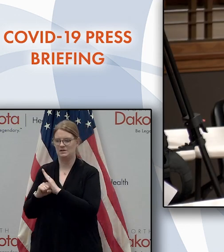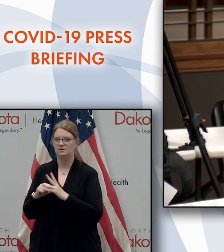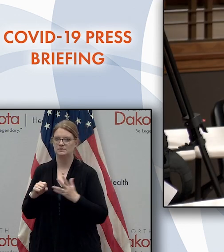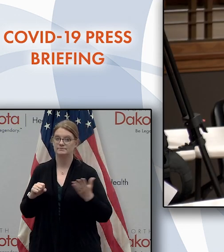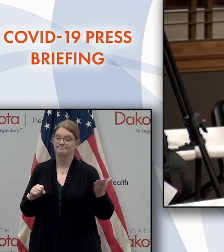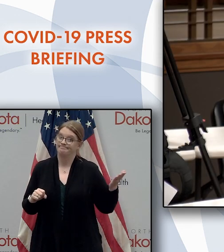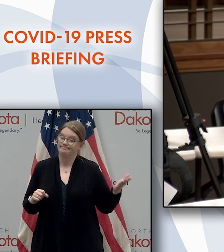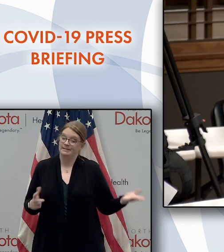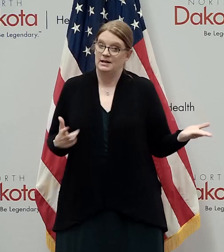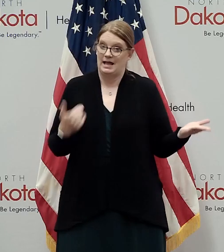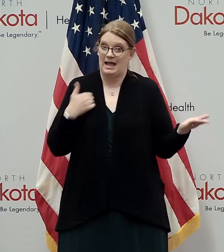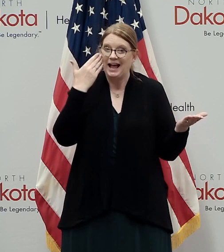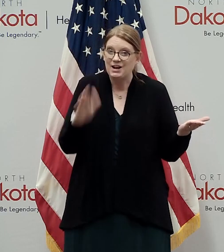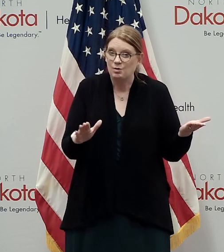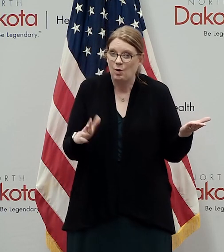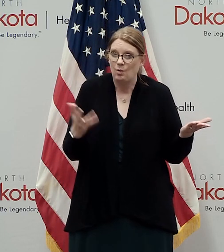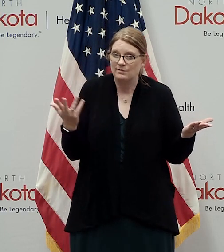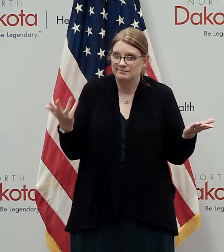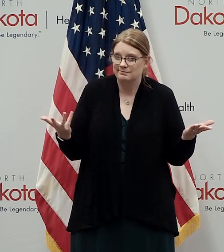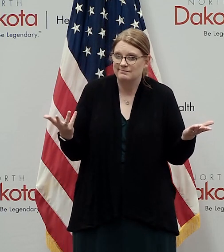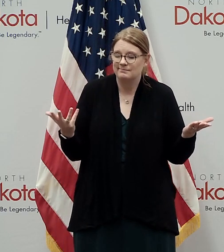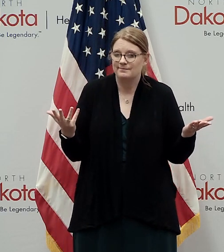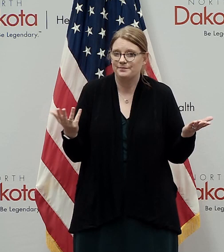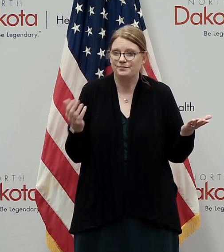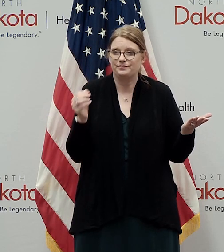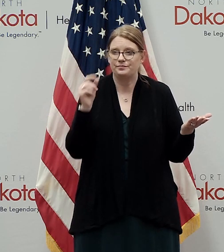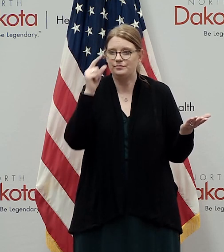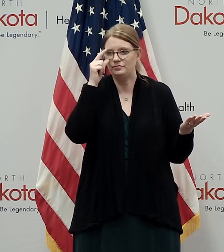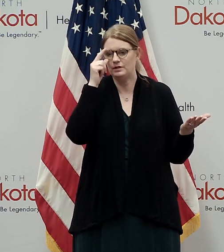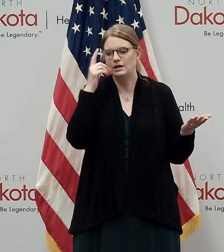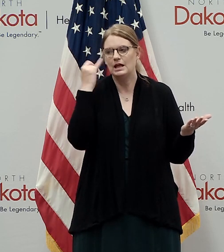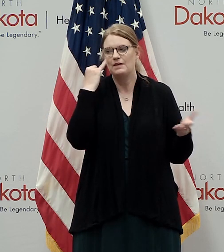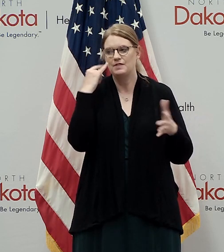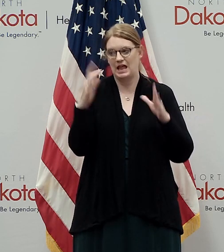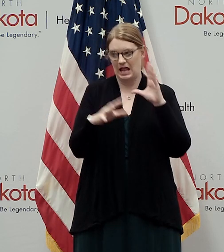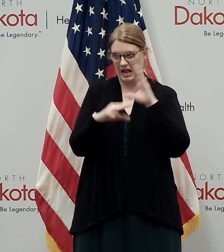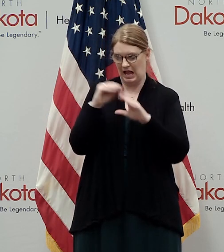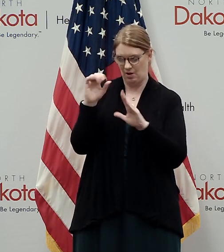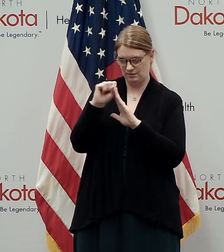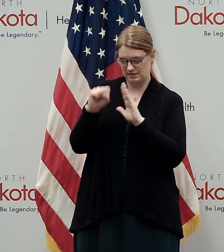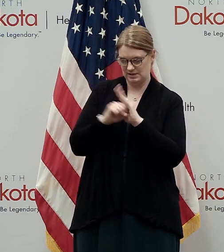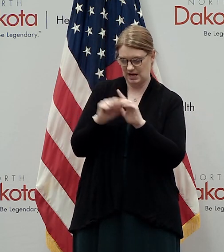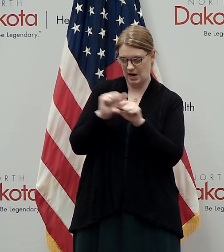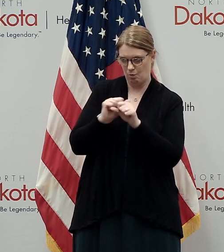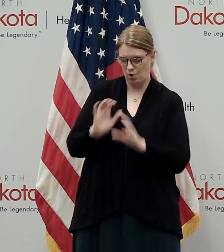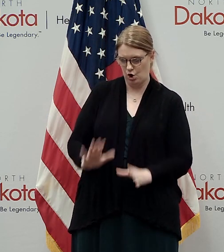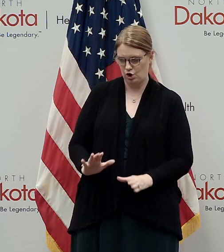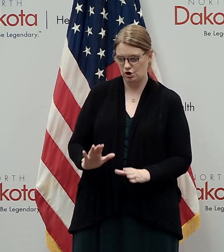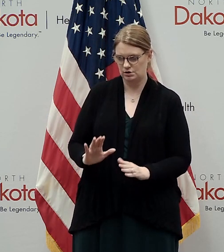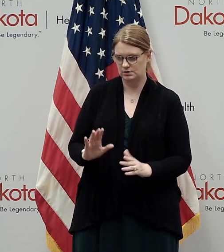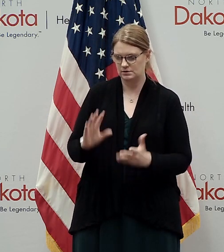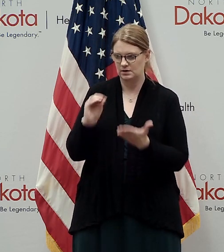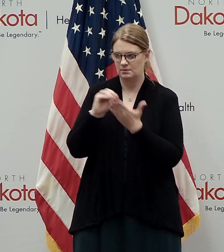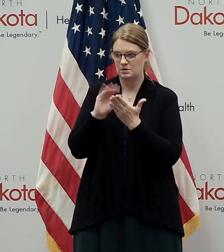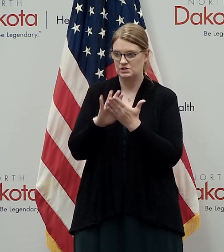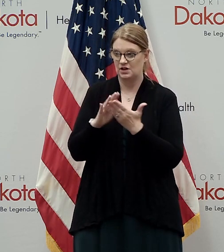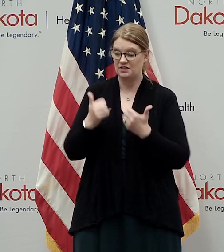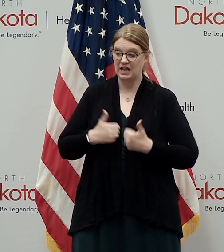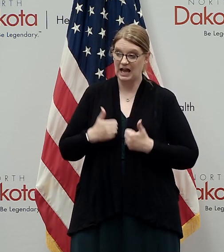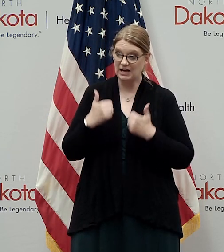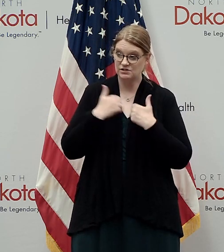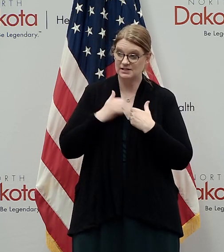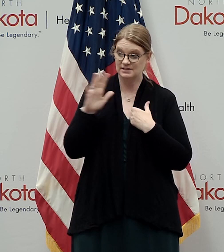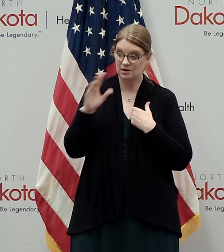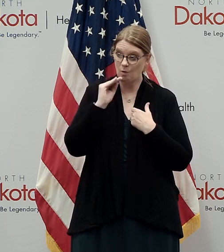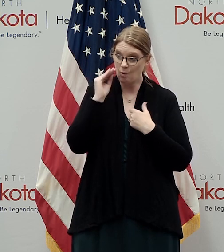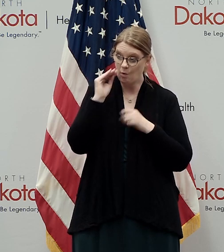I wouldn't know that because I don't know if the out-of-state workers listed their addresses in their home state,